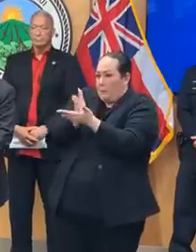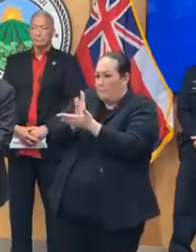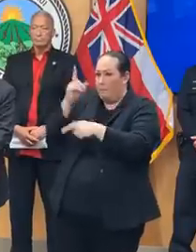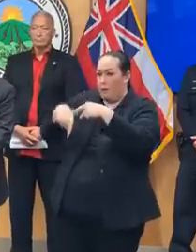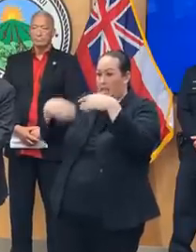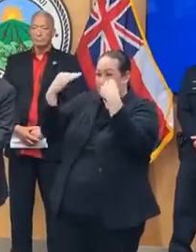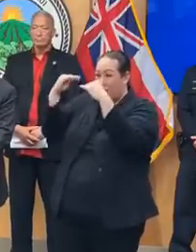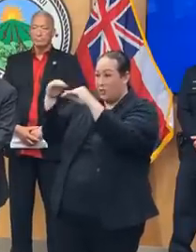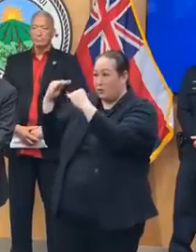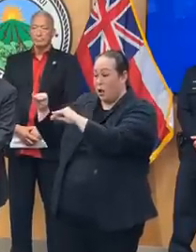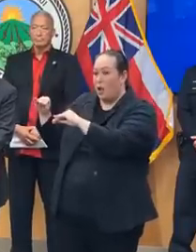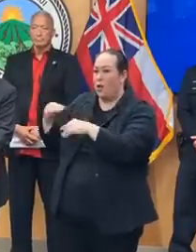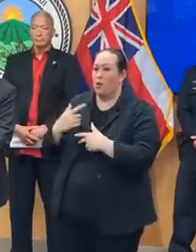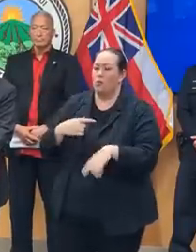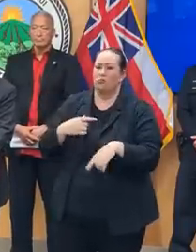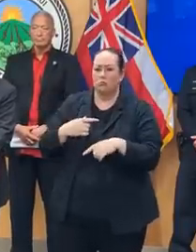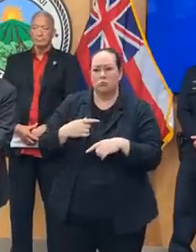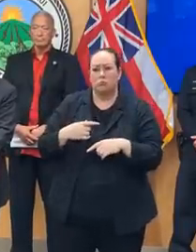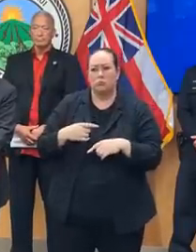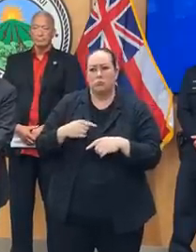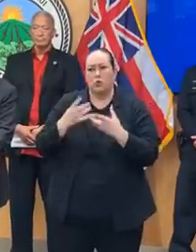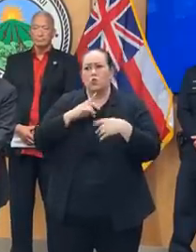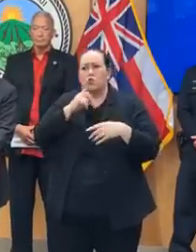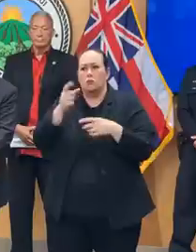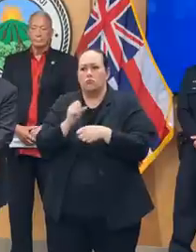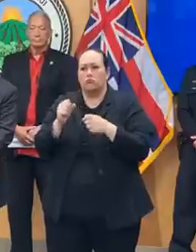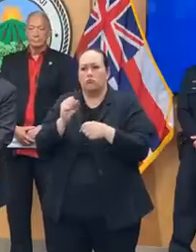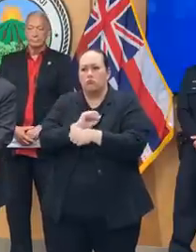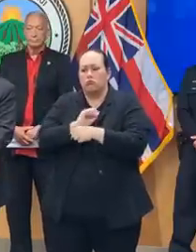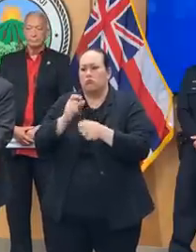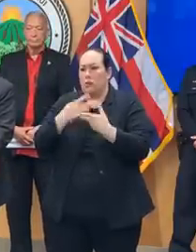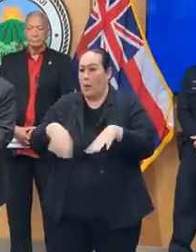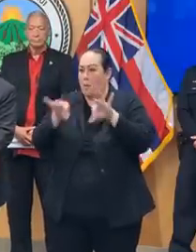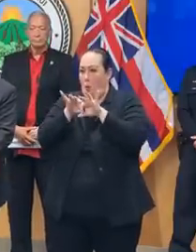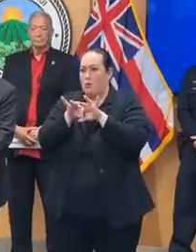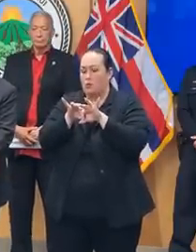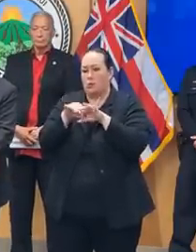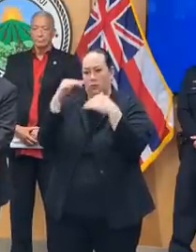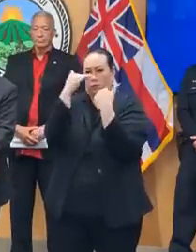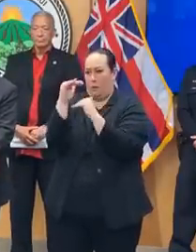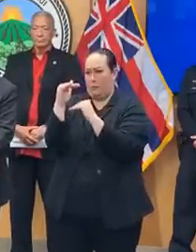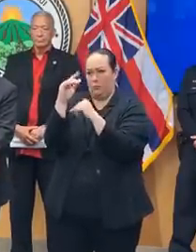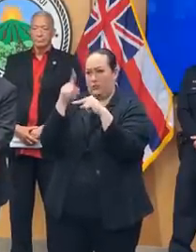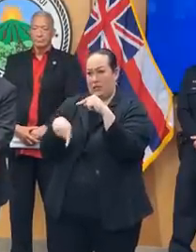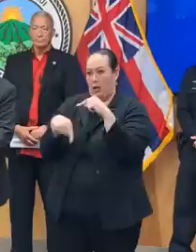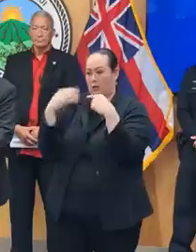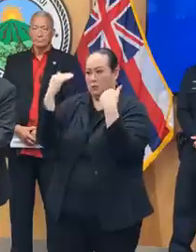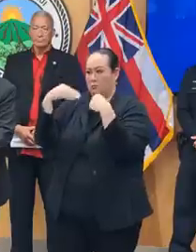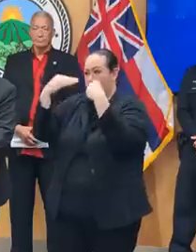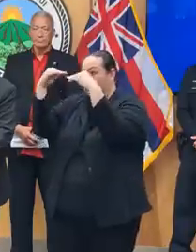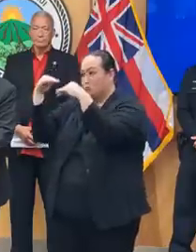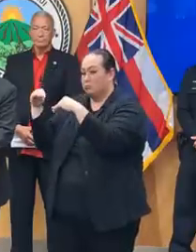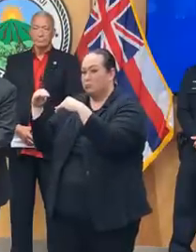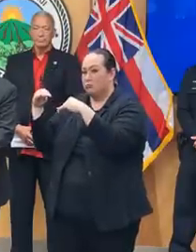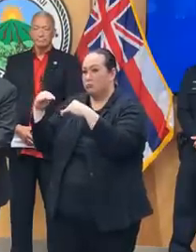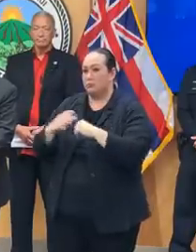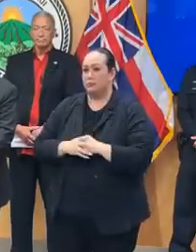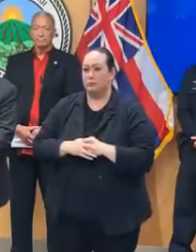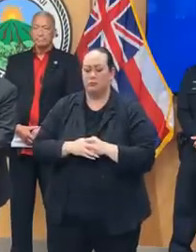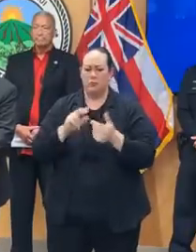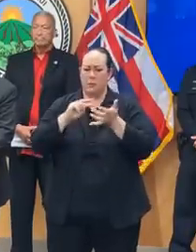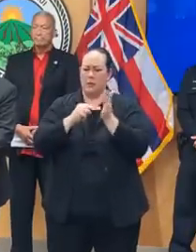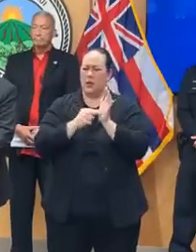in Hawaii. That is central. I've been speaking to leaders all across our state, and that's important to everyone. What that means is we're going